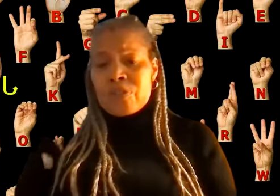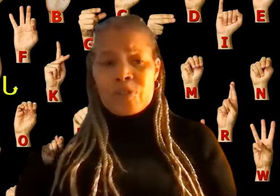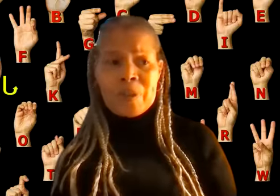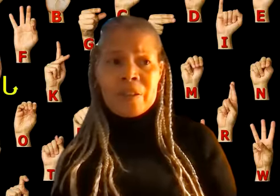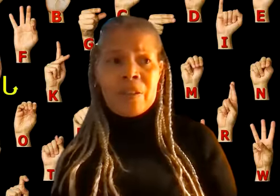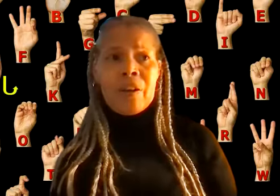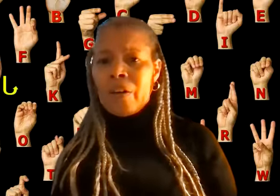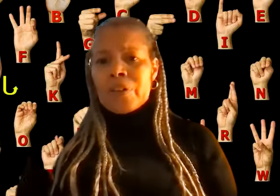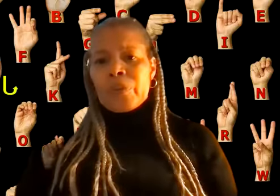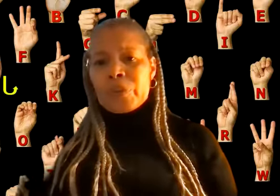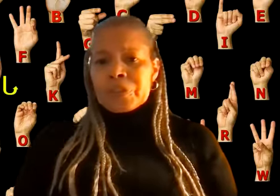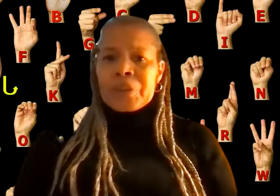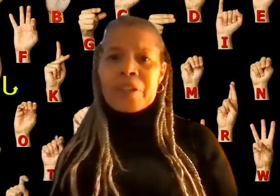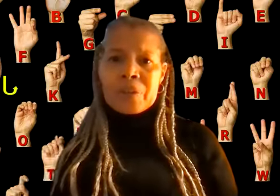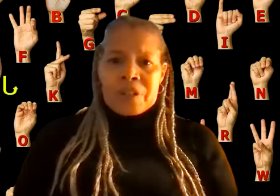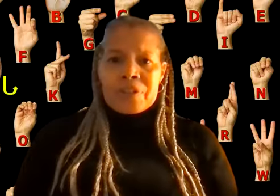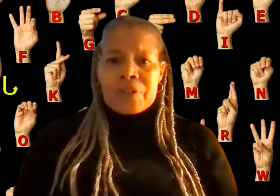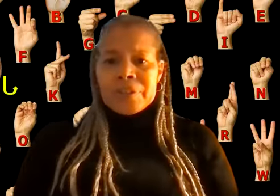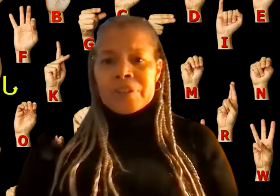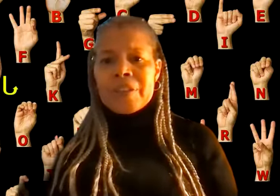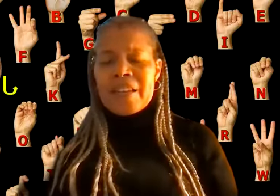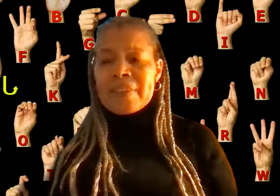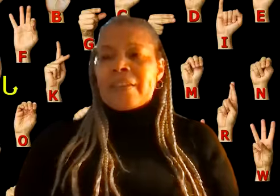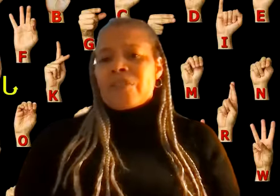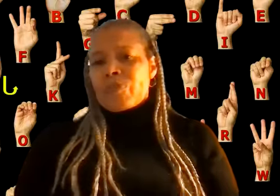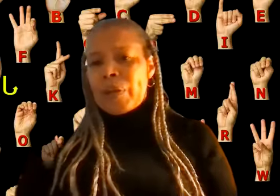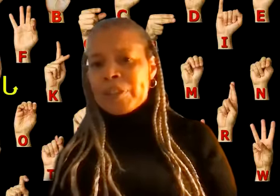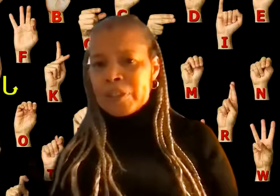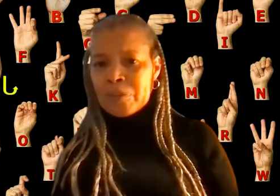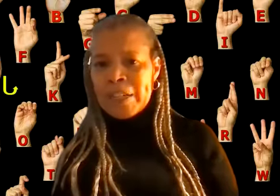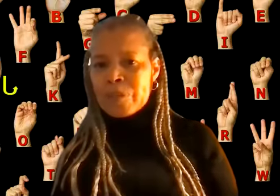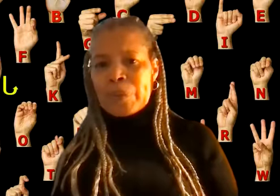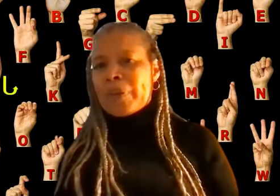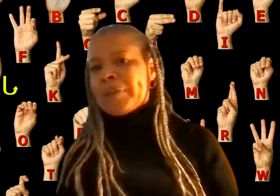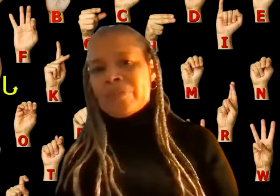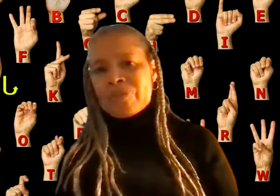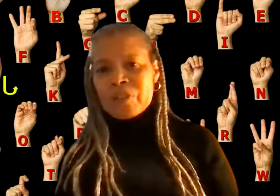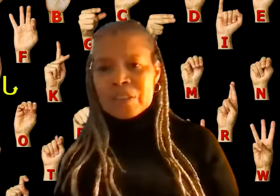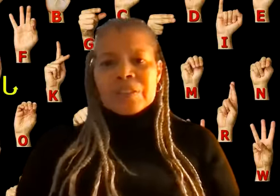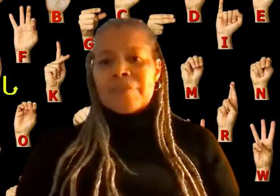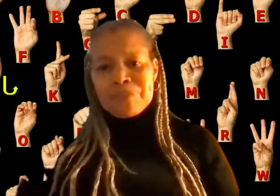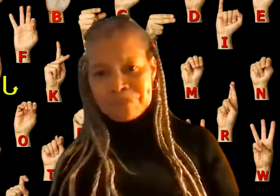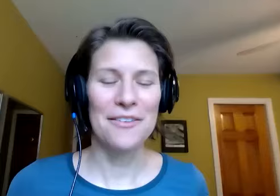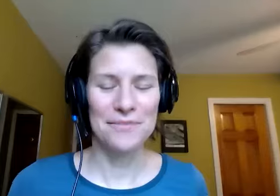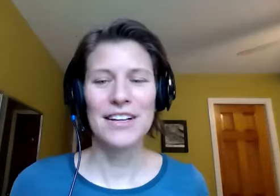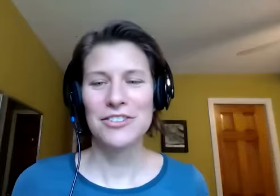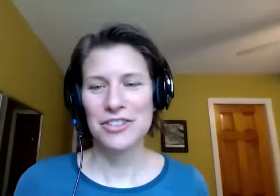know, she's been all over the world doing her work. So, you know, I think this is probably her own base, but probably not for long. Yeah. Understood.